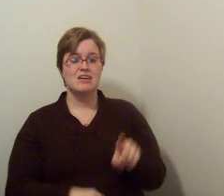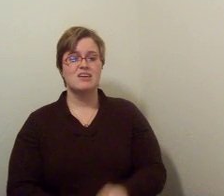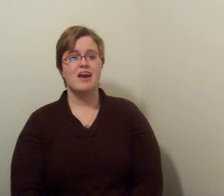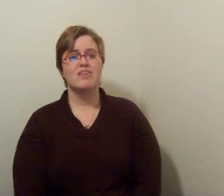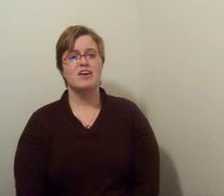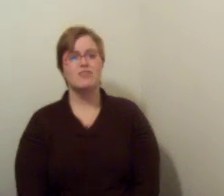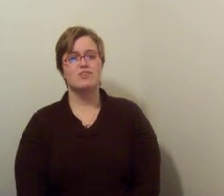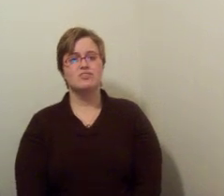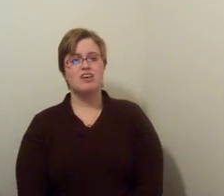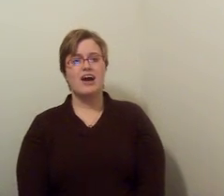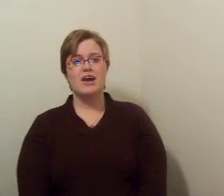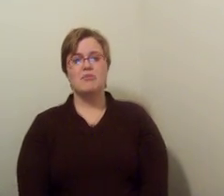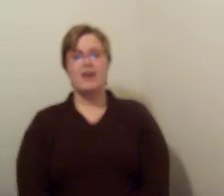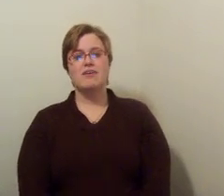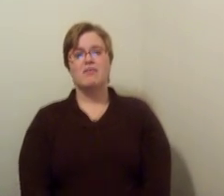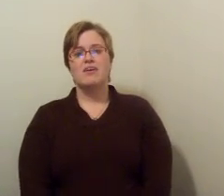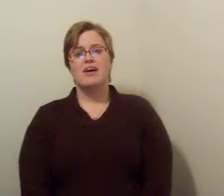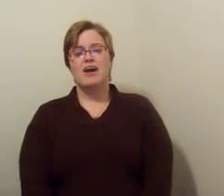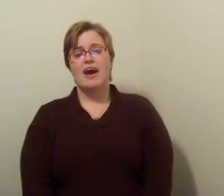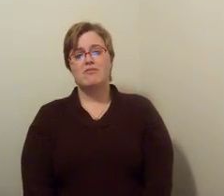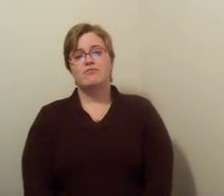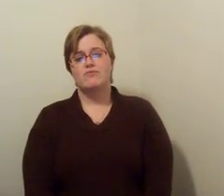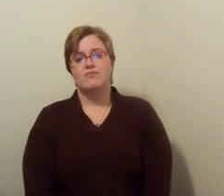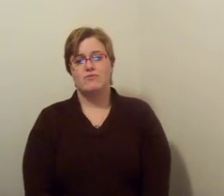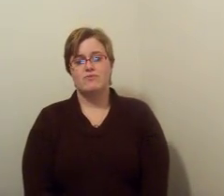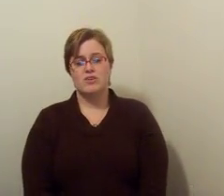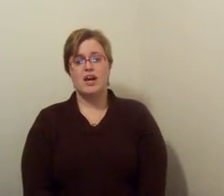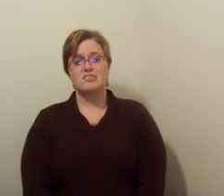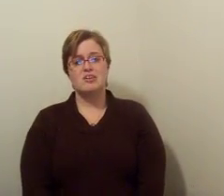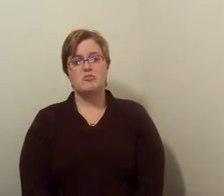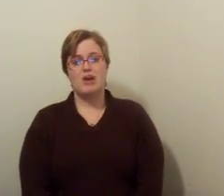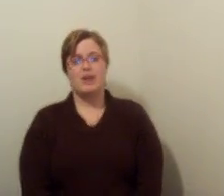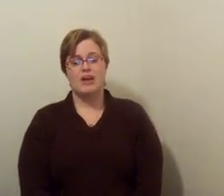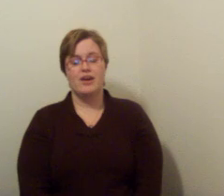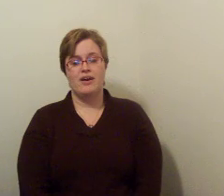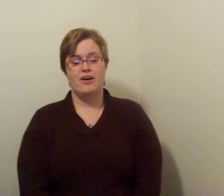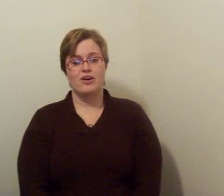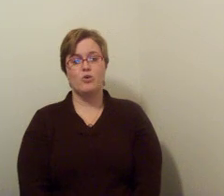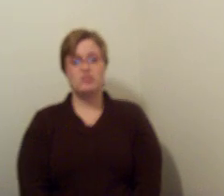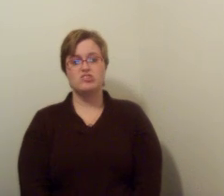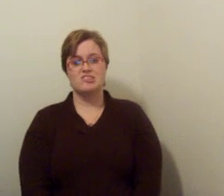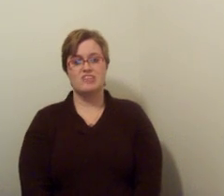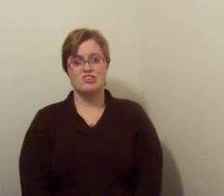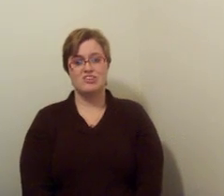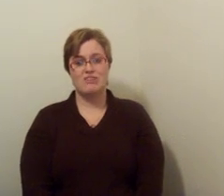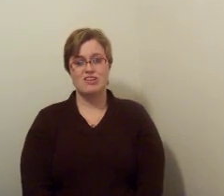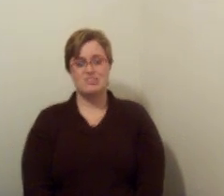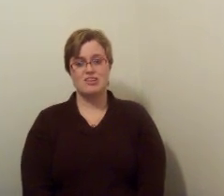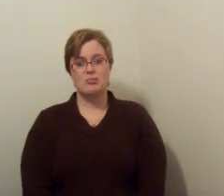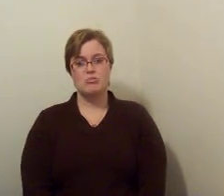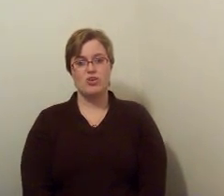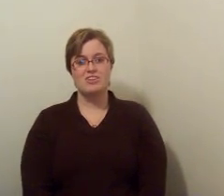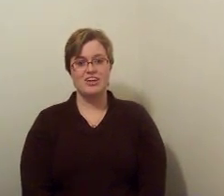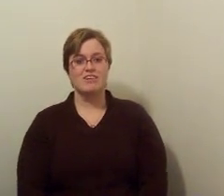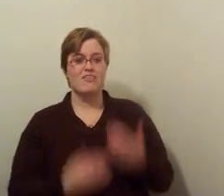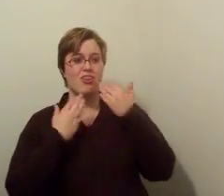Yeah, thank you for your time. I have got some of my Thank you very much. questions answered and everything's a little bit more clear.